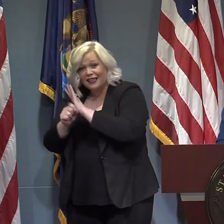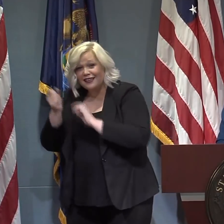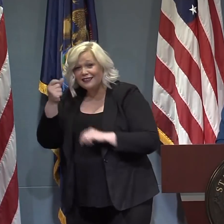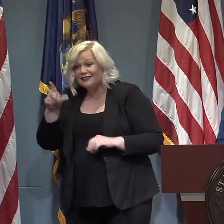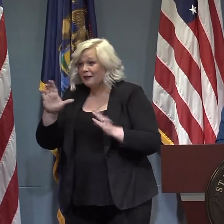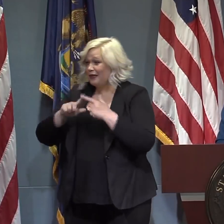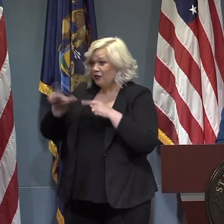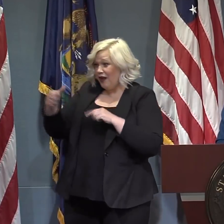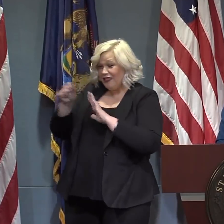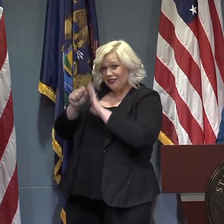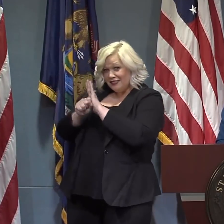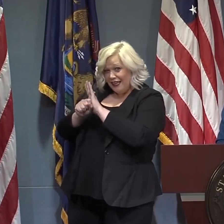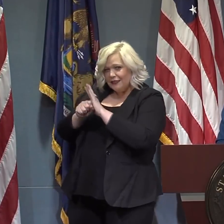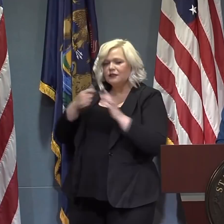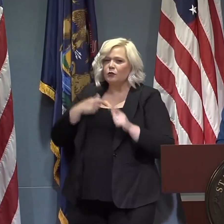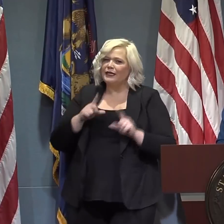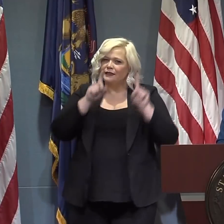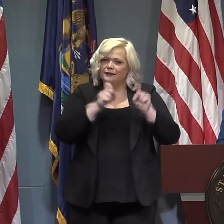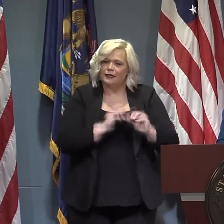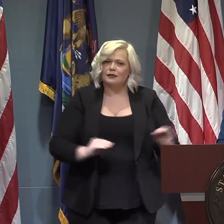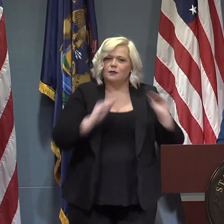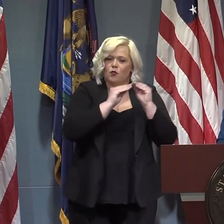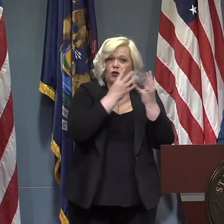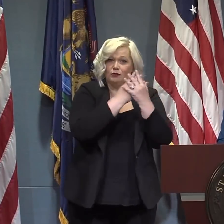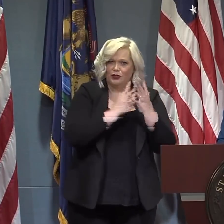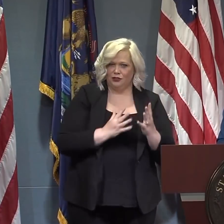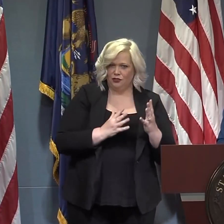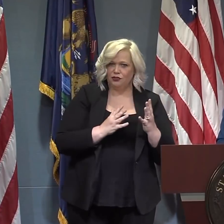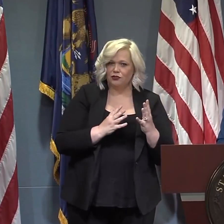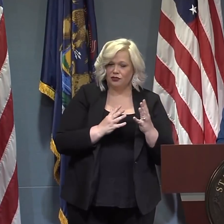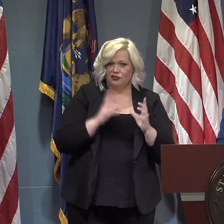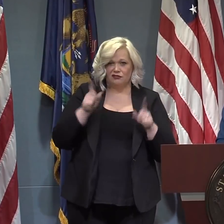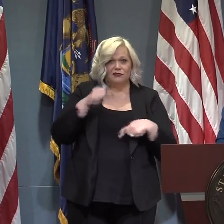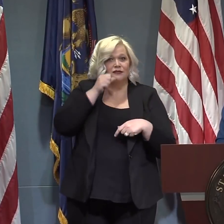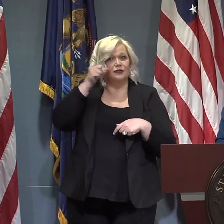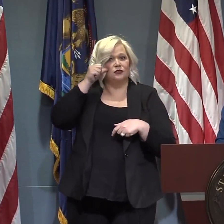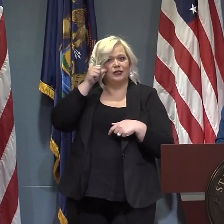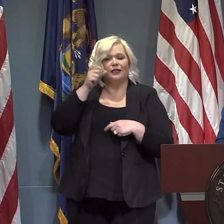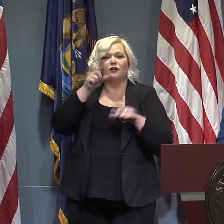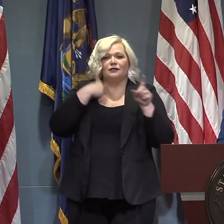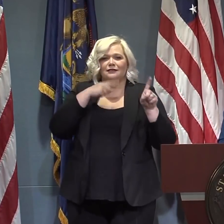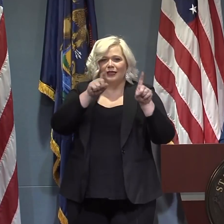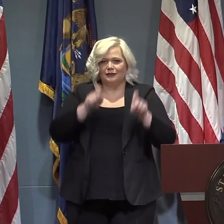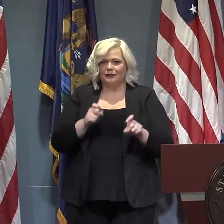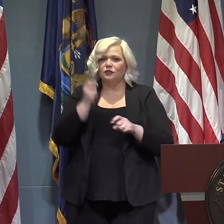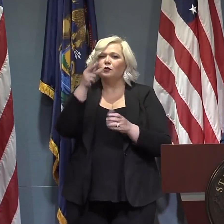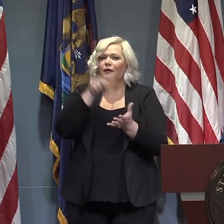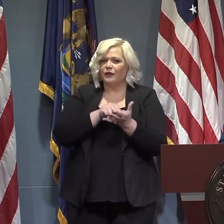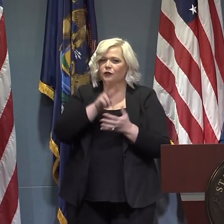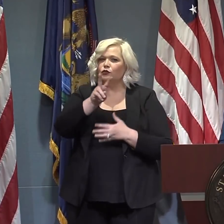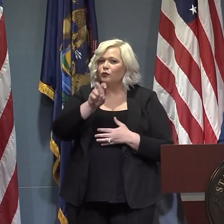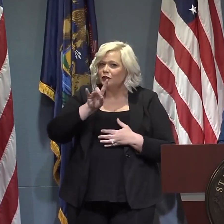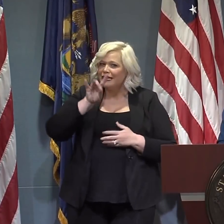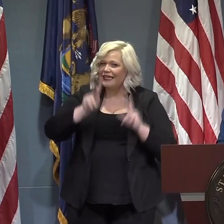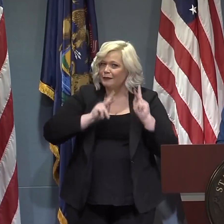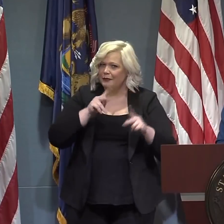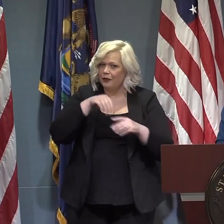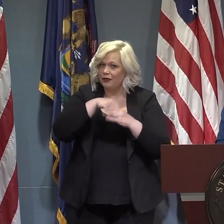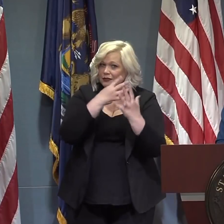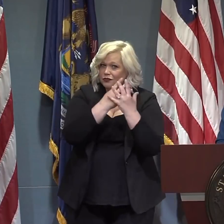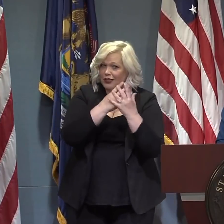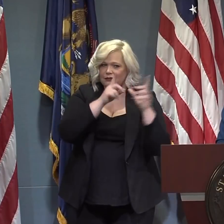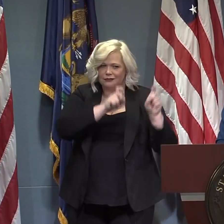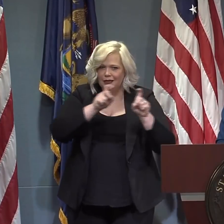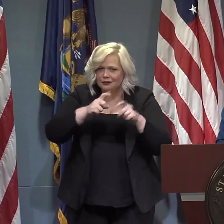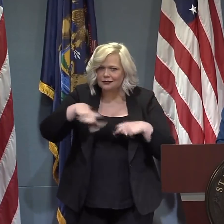more prisoners than any state in the country. As of yesterday, we tested 12,208 people in our prisons.